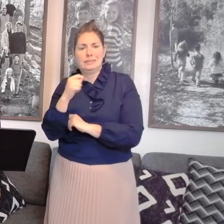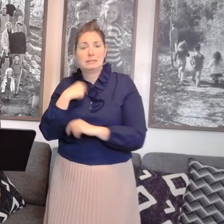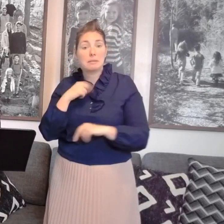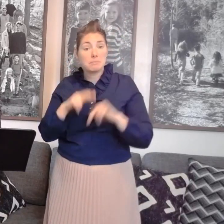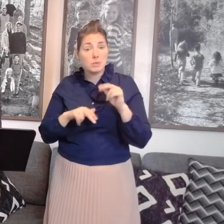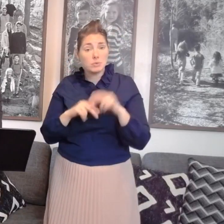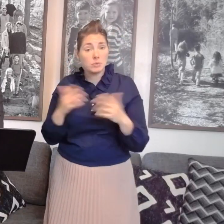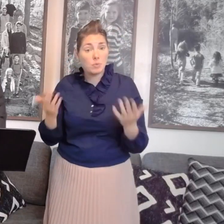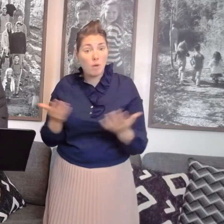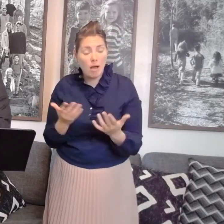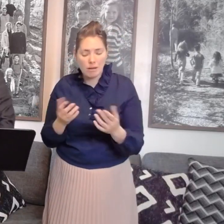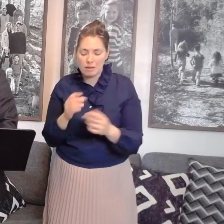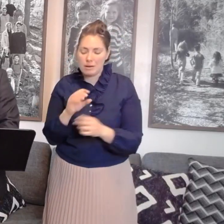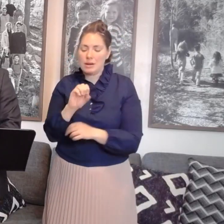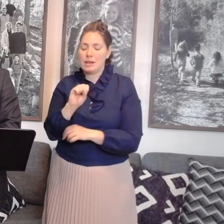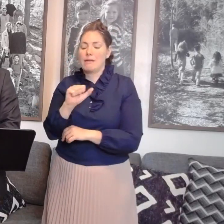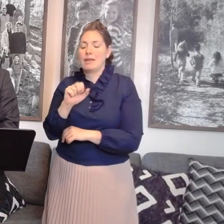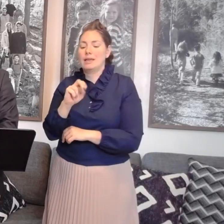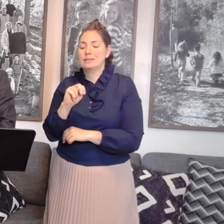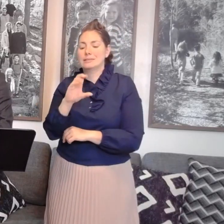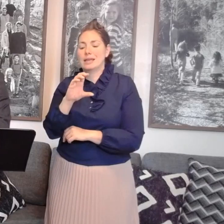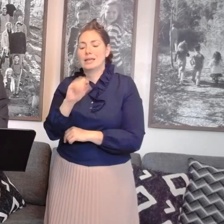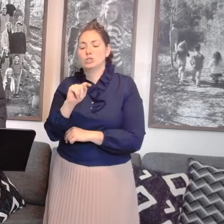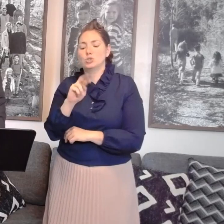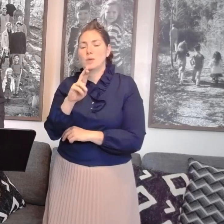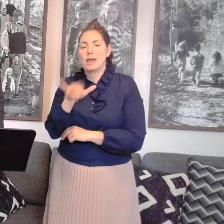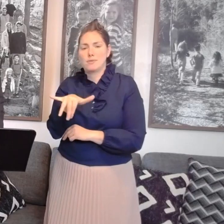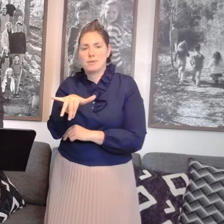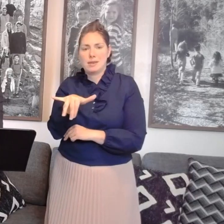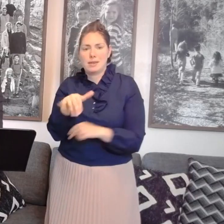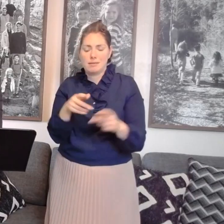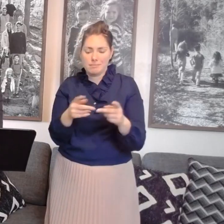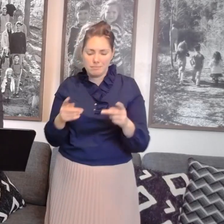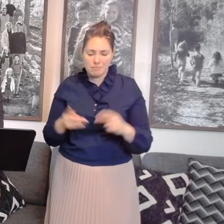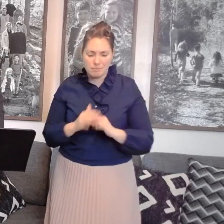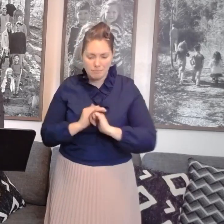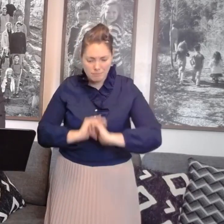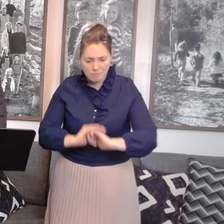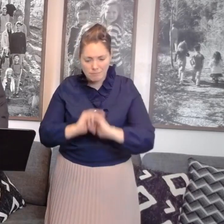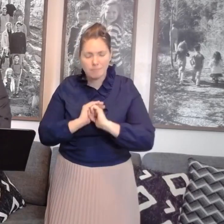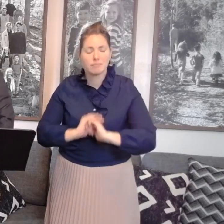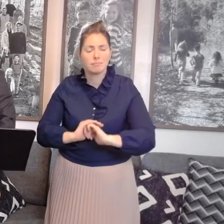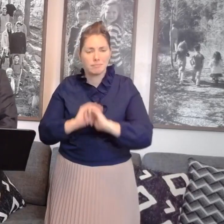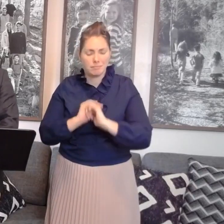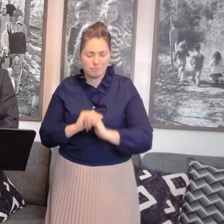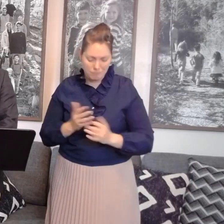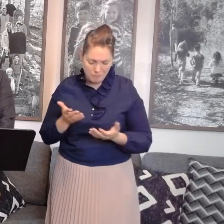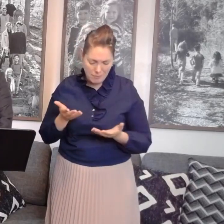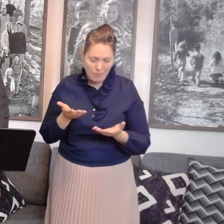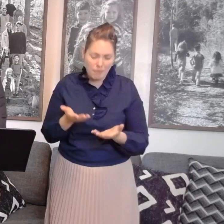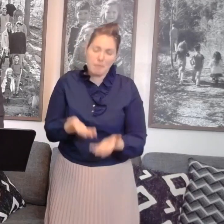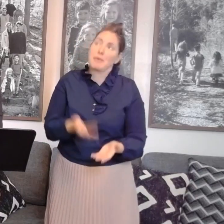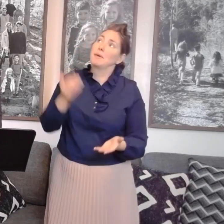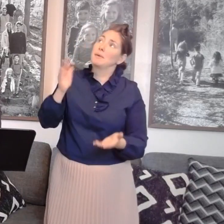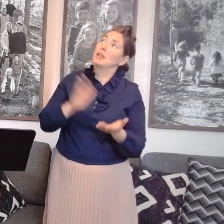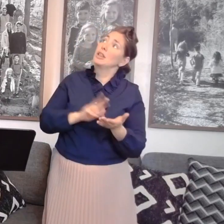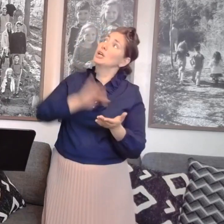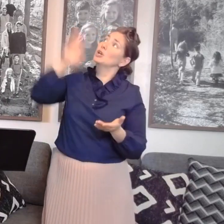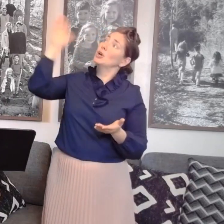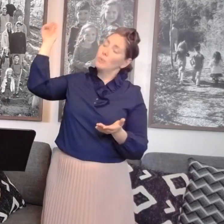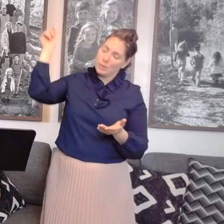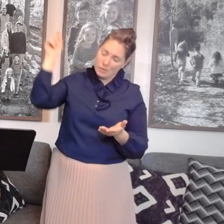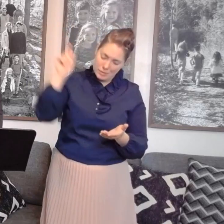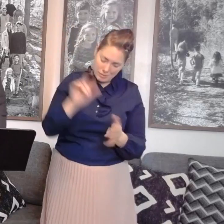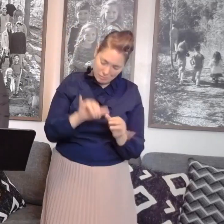God a sanctuary. I'm building him a place where his glory can